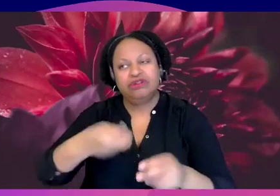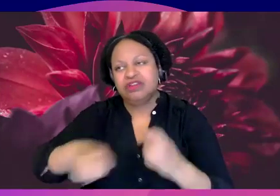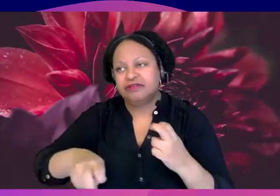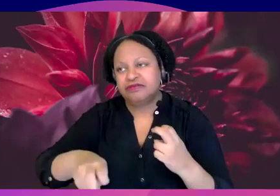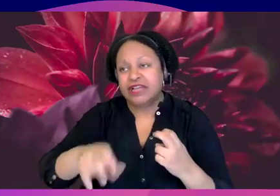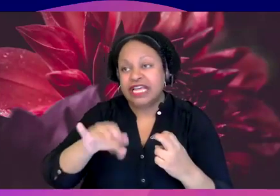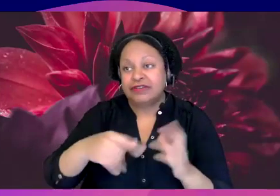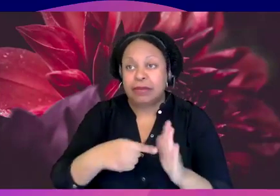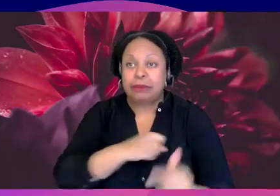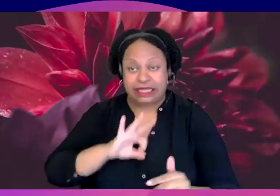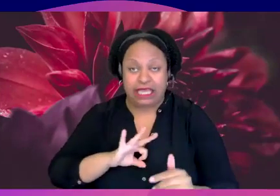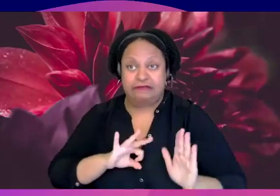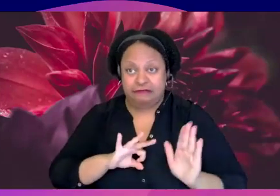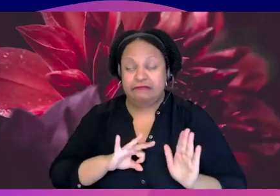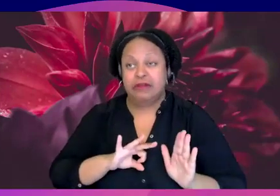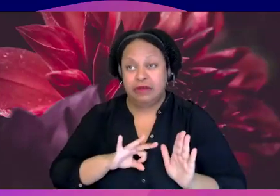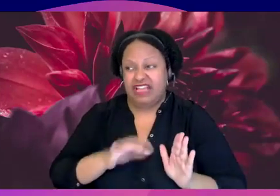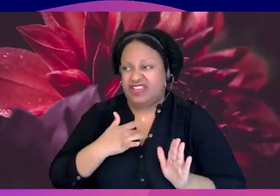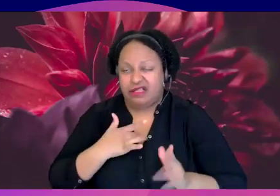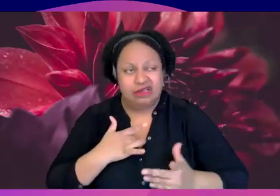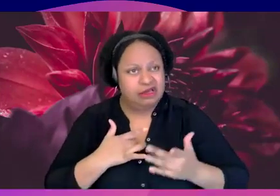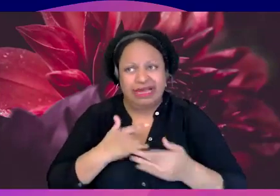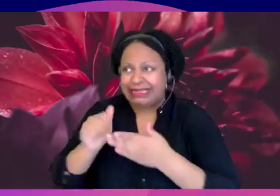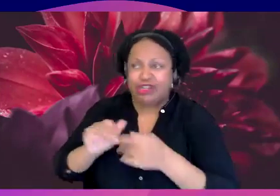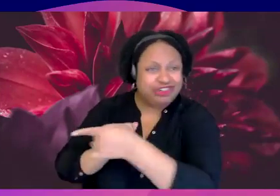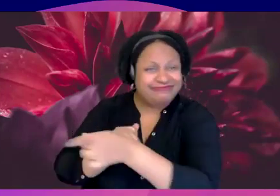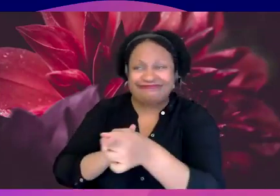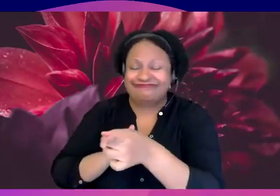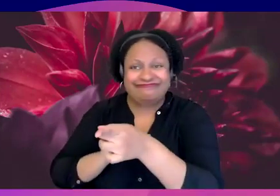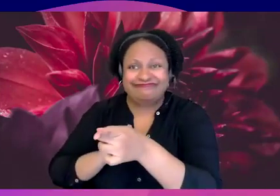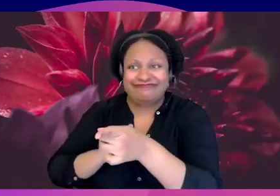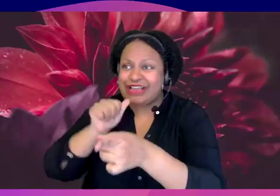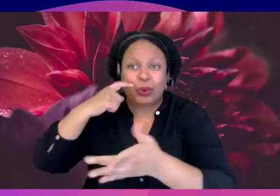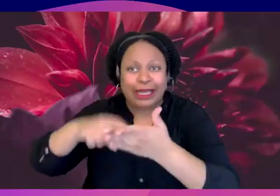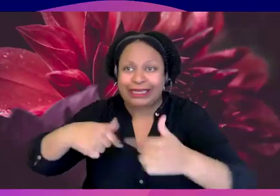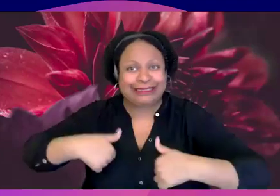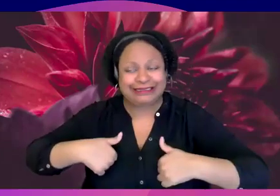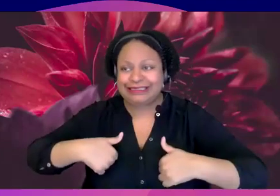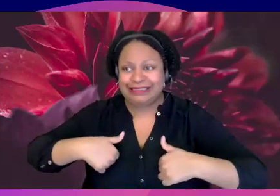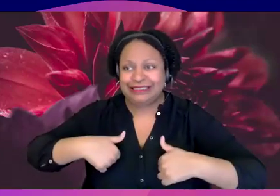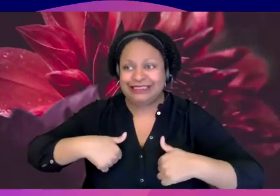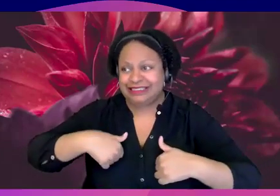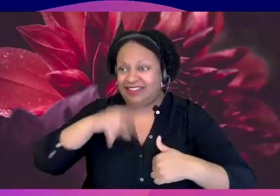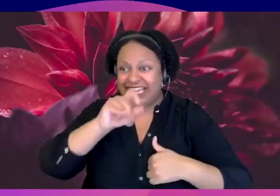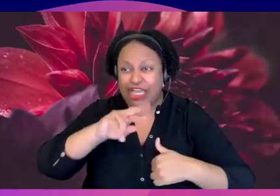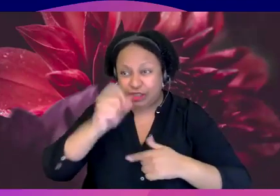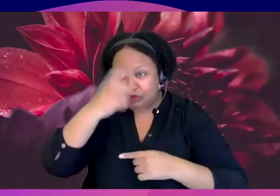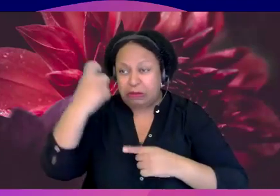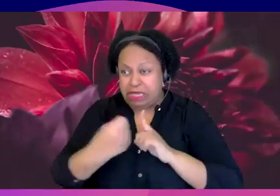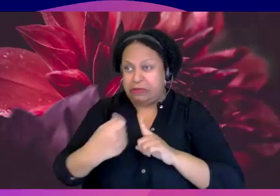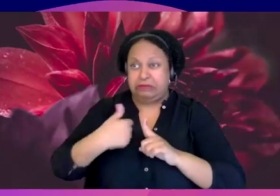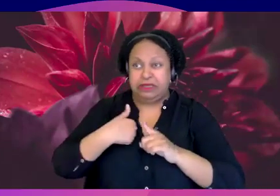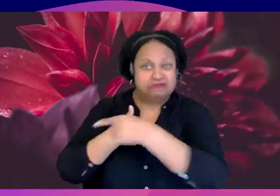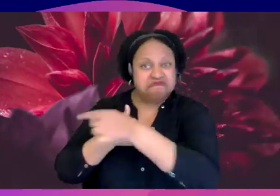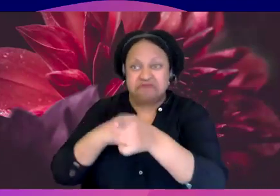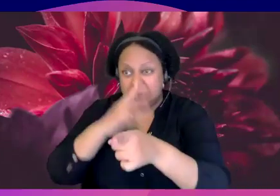if you're a staff person feeling that your leadership does not, recognize the importance of vicarious trauma and the fact